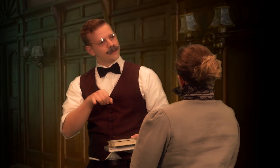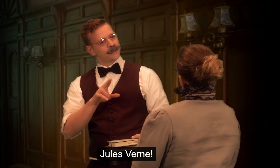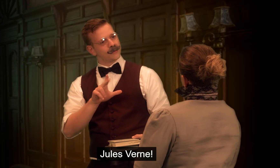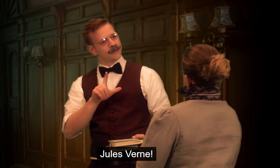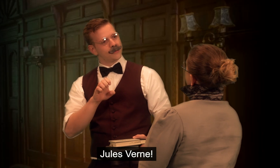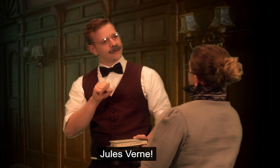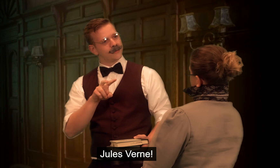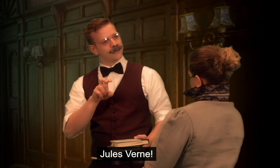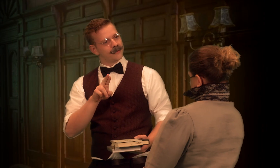Jules Verne.